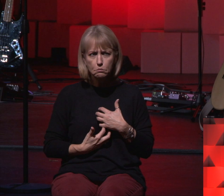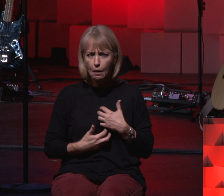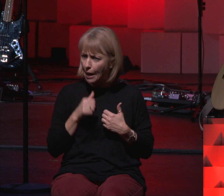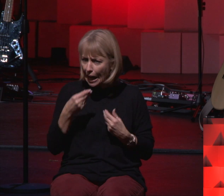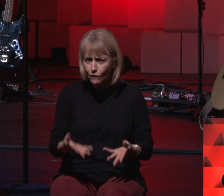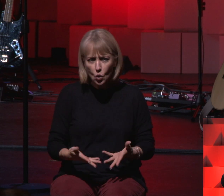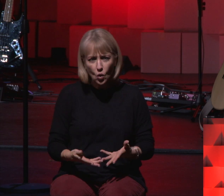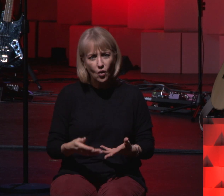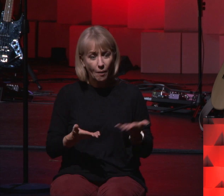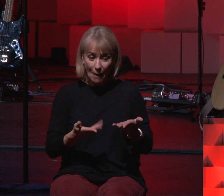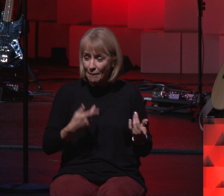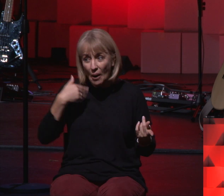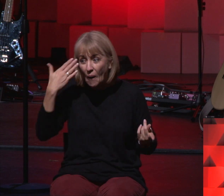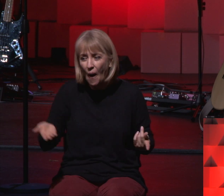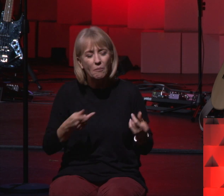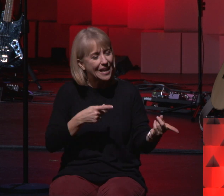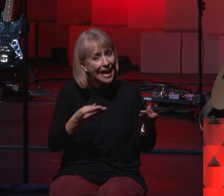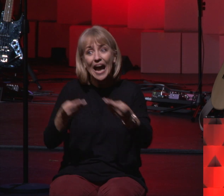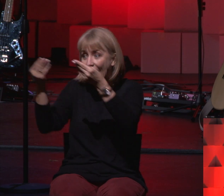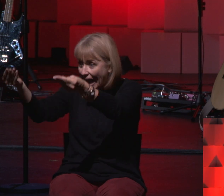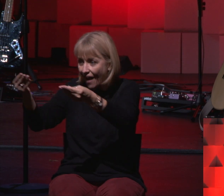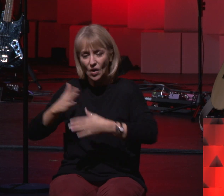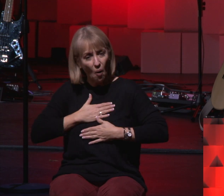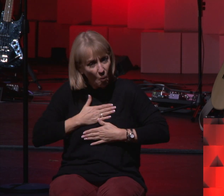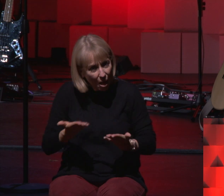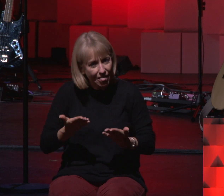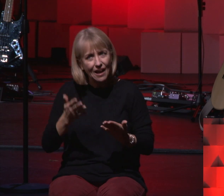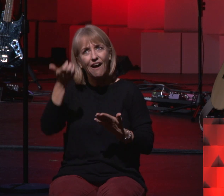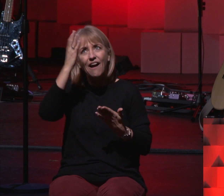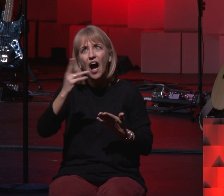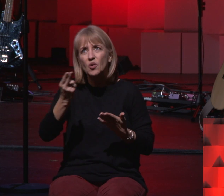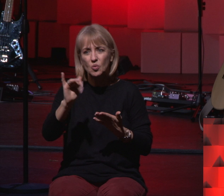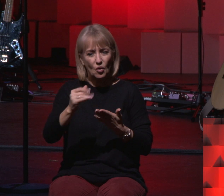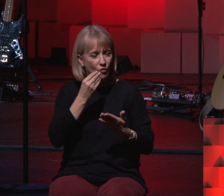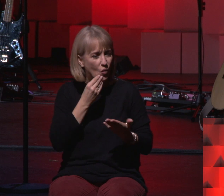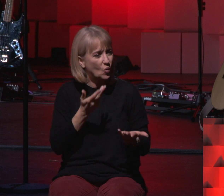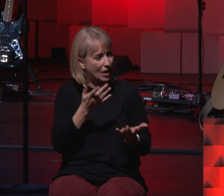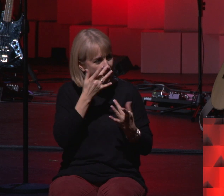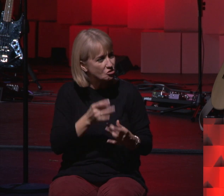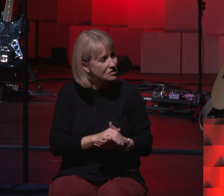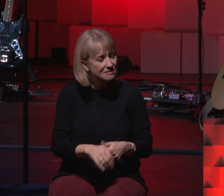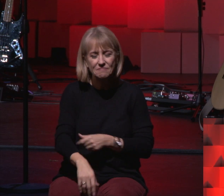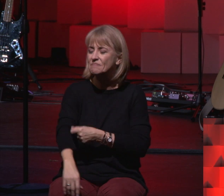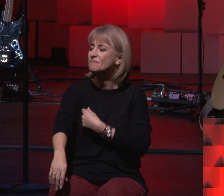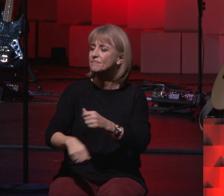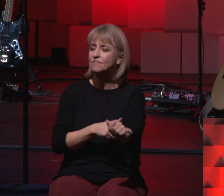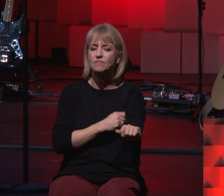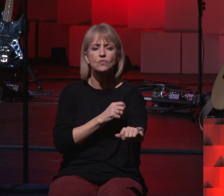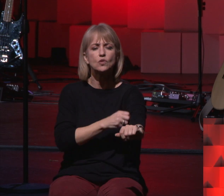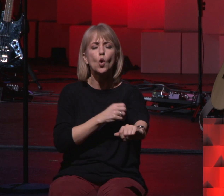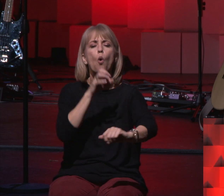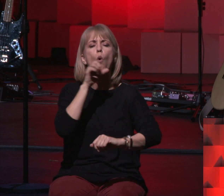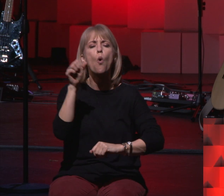gave it. He gave it there, and God used it in a great way. I love a song. It's a gospel song.